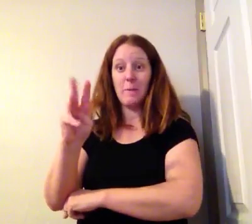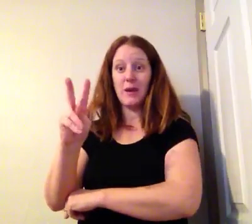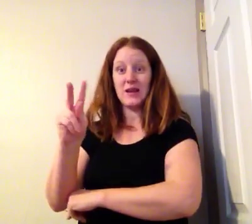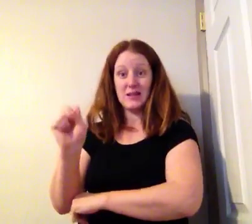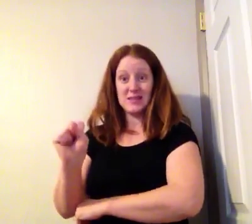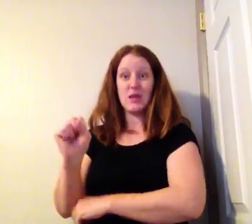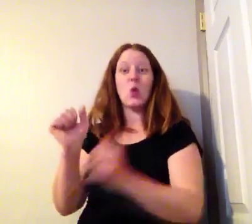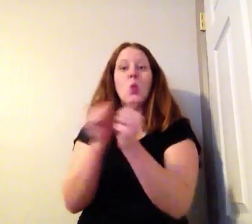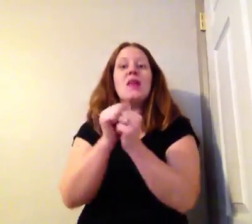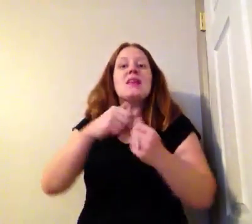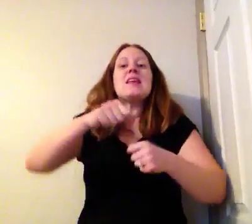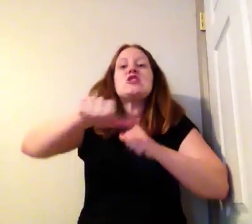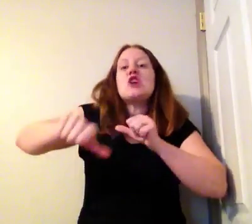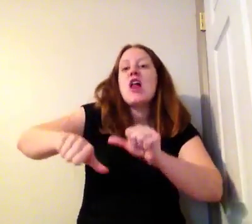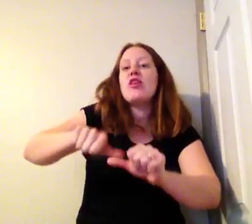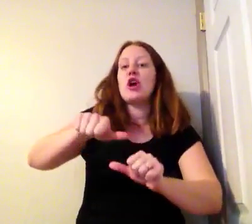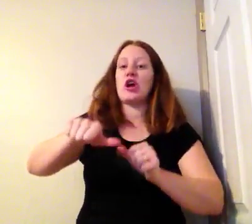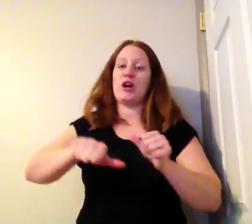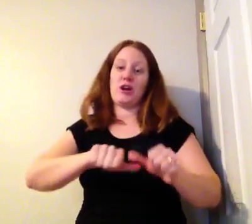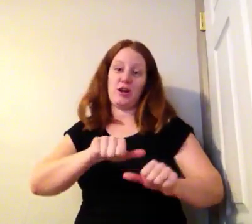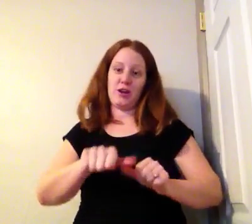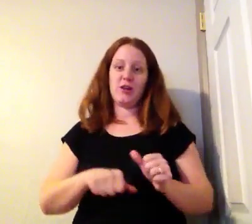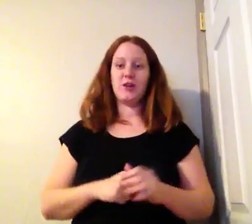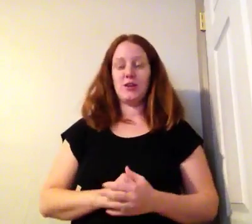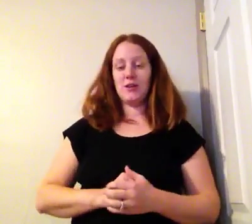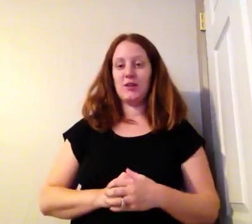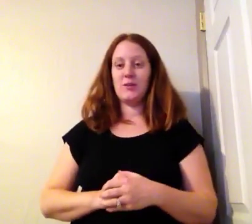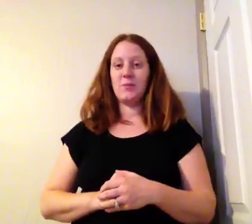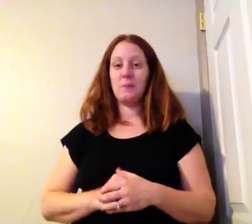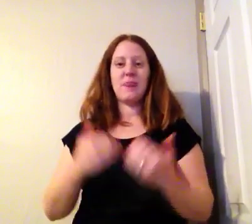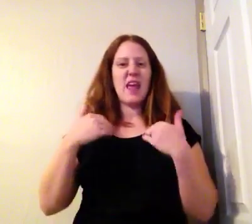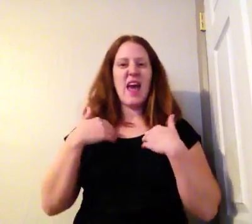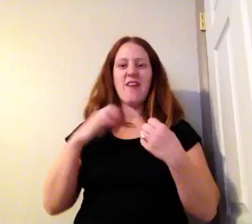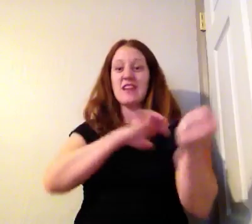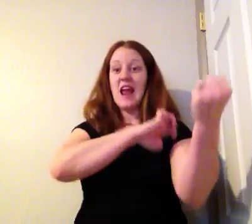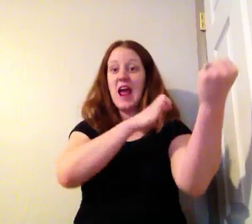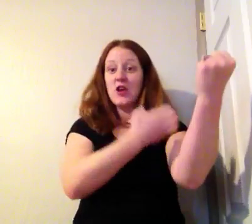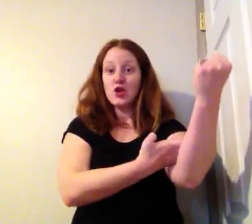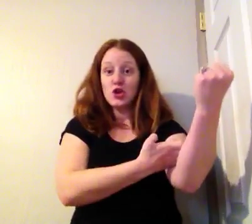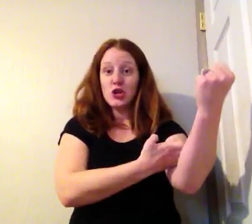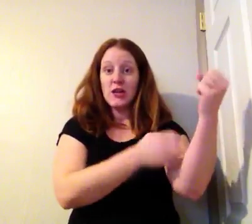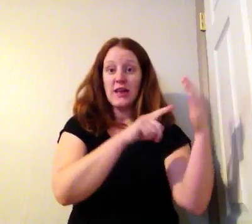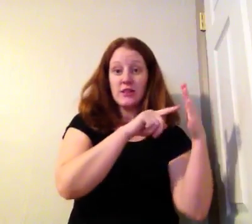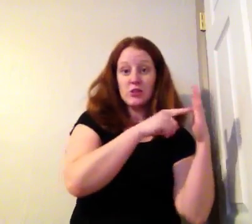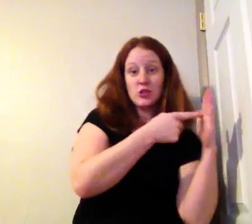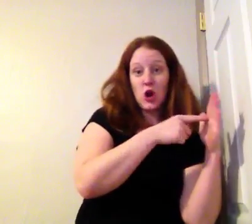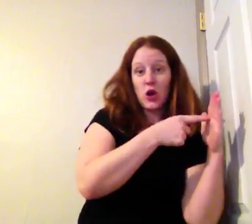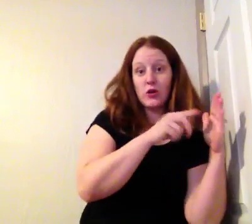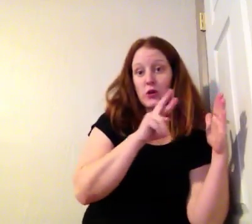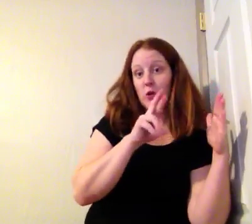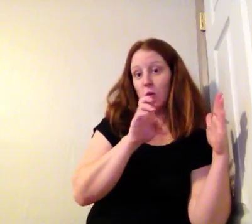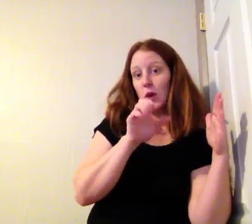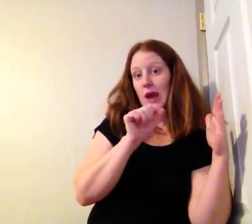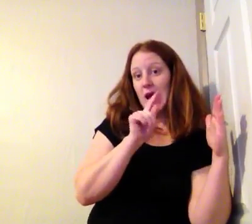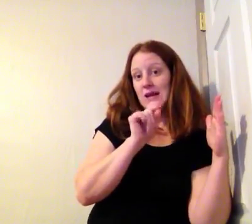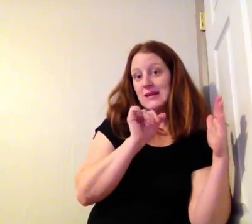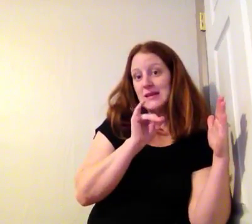other. Okay? And they have an energy state at the beginning, they call it the reactants, and then they react with each